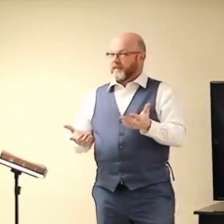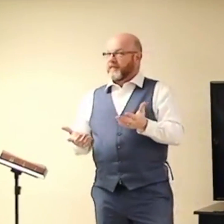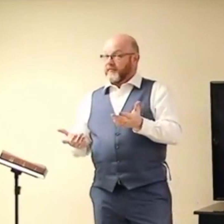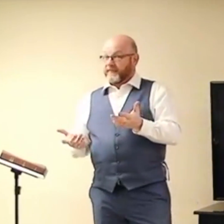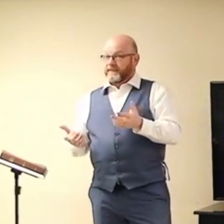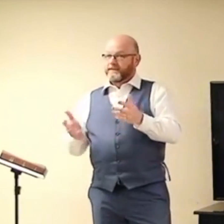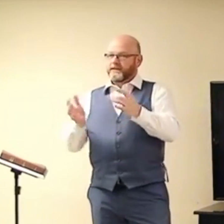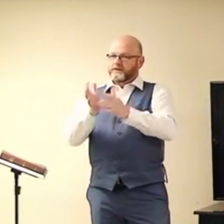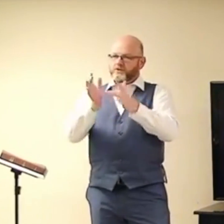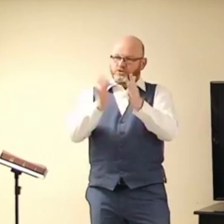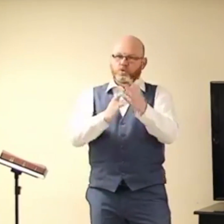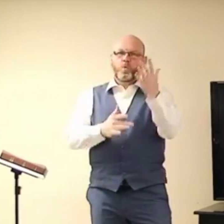for him or herself.